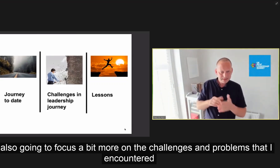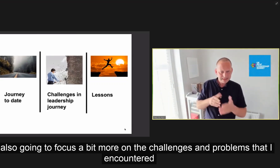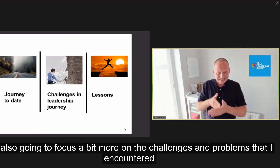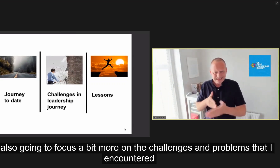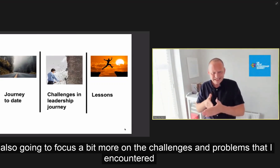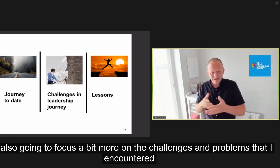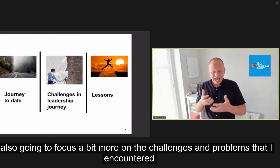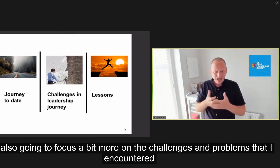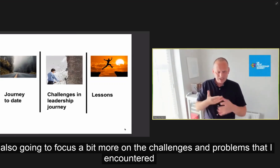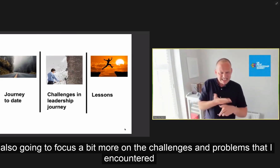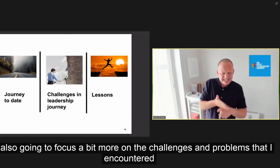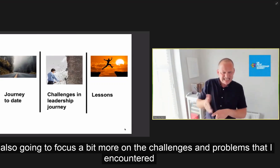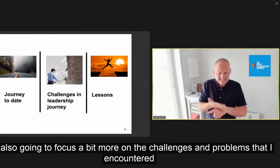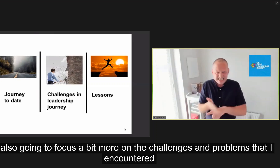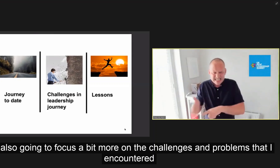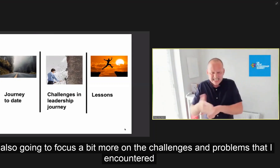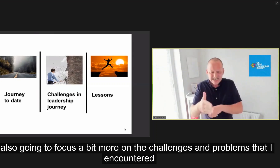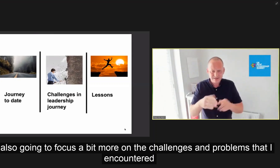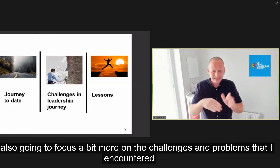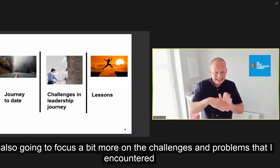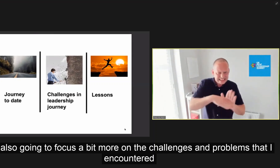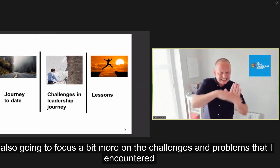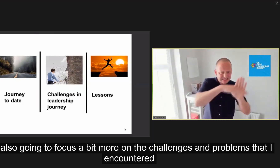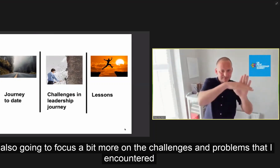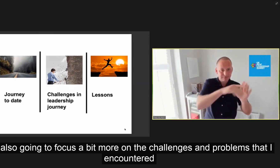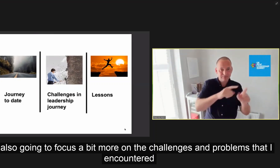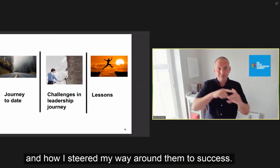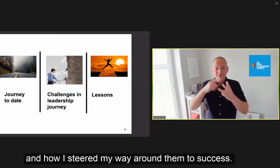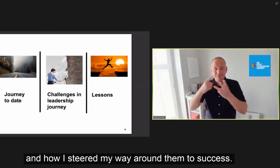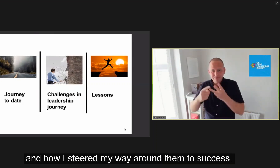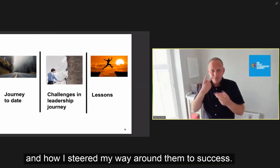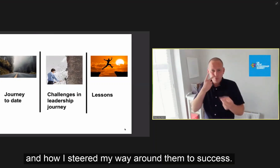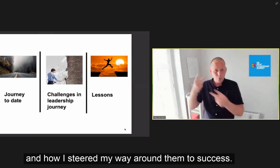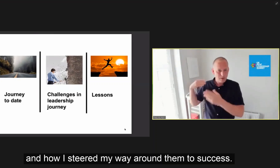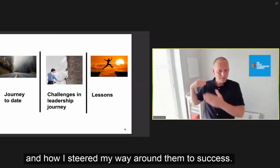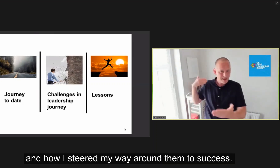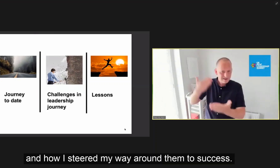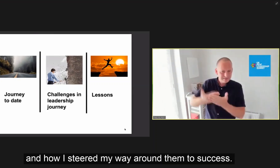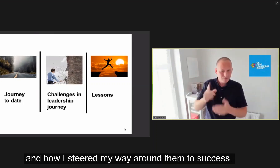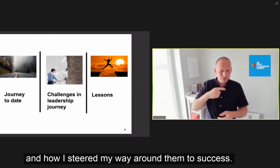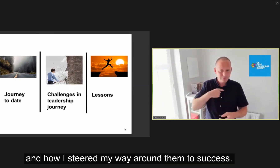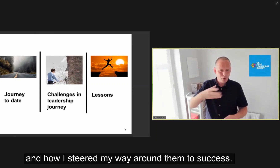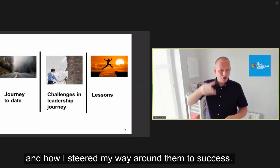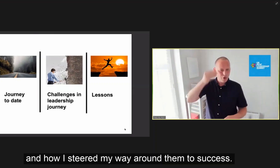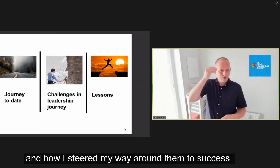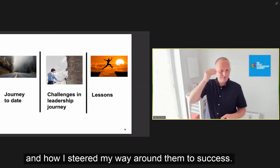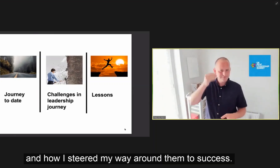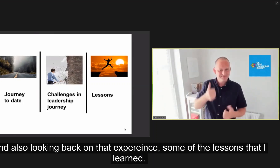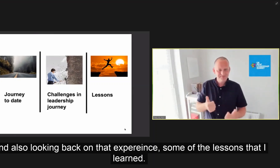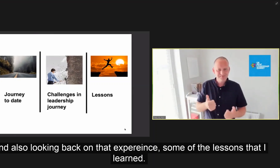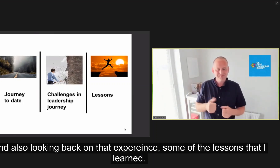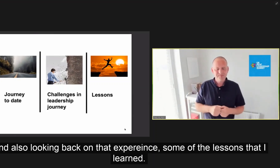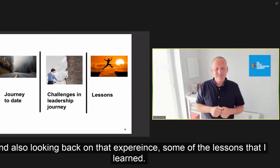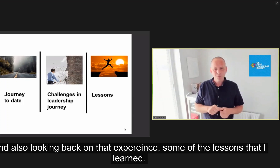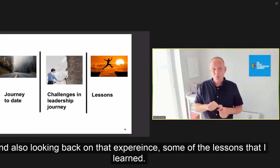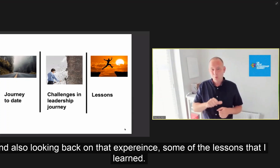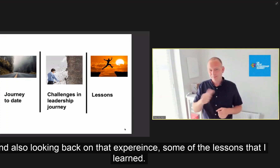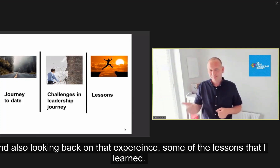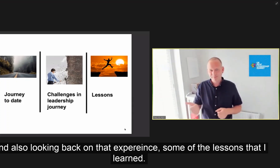more on the challenges and problems that I encountered and how I steered my way around them to success. And also looking back on that